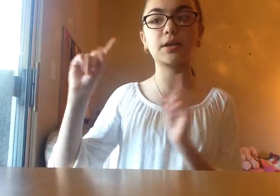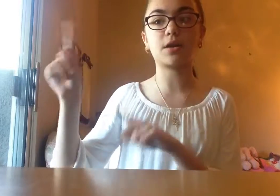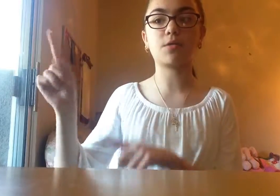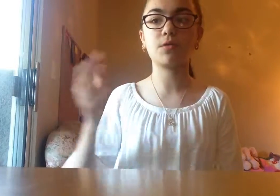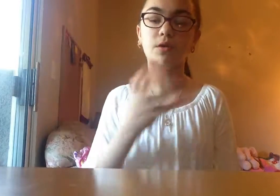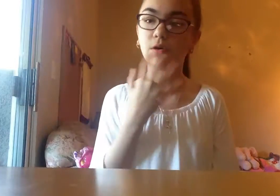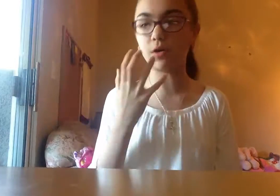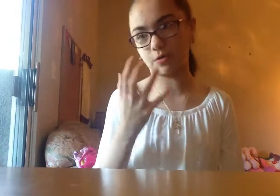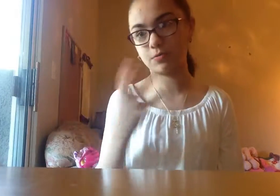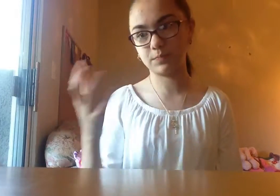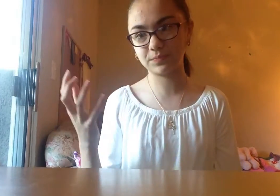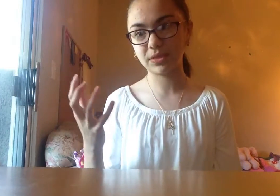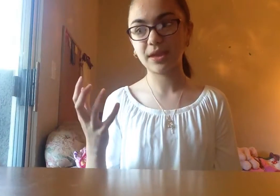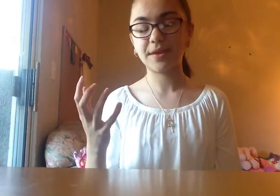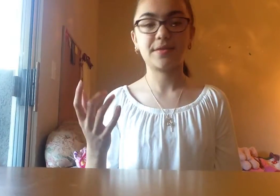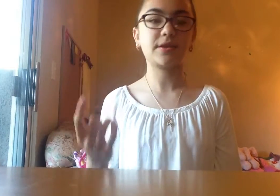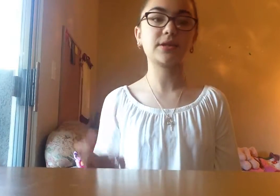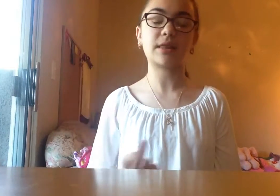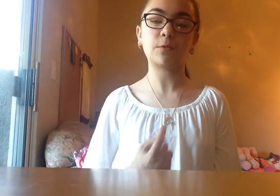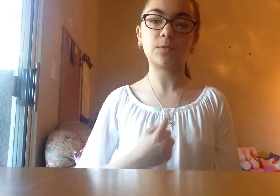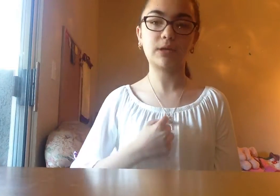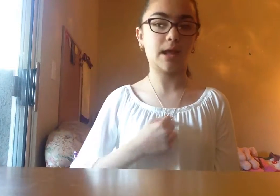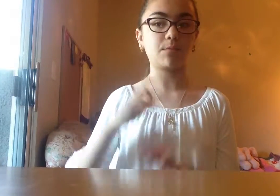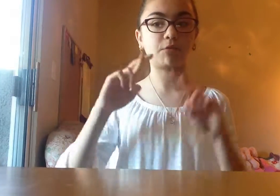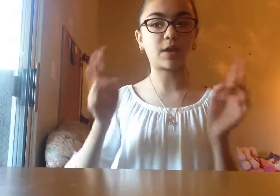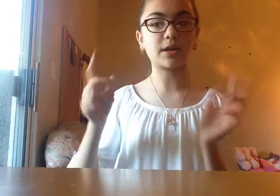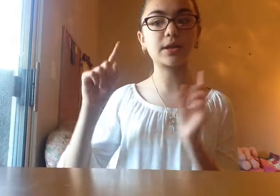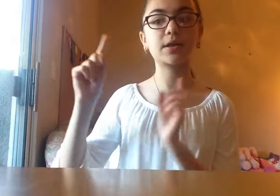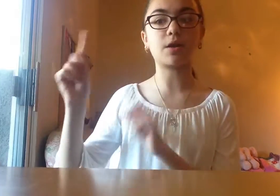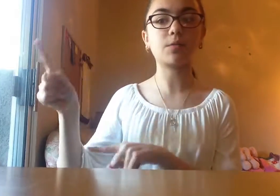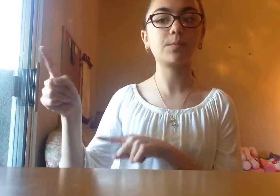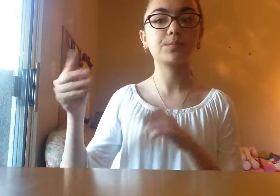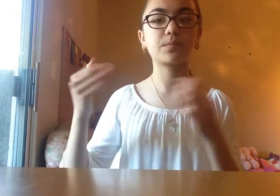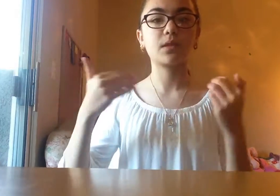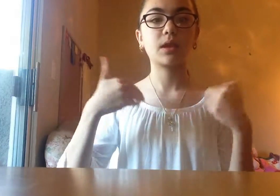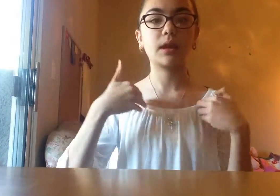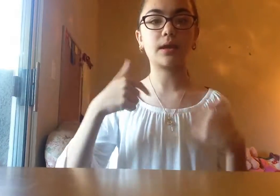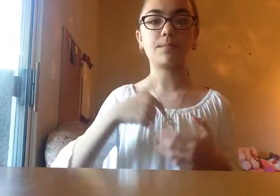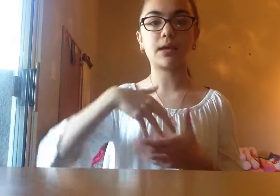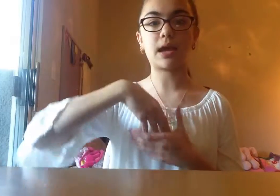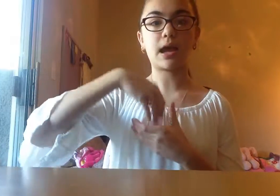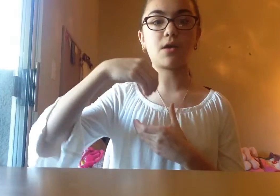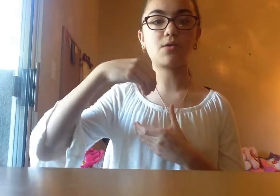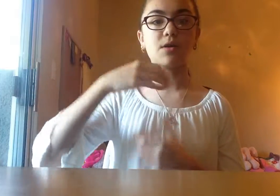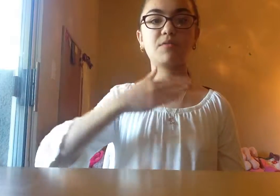go. Oh. Then you send that one more time. Ready to go. Get me out of